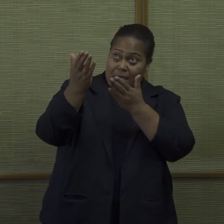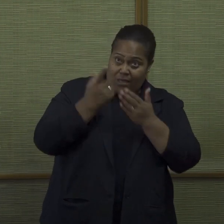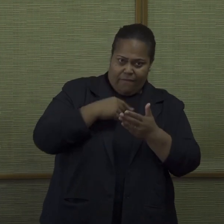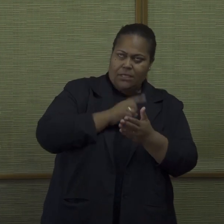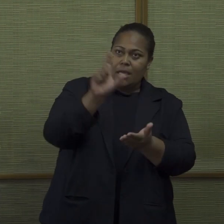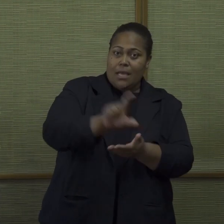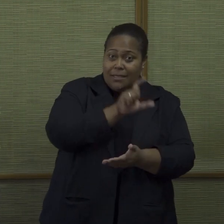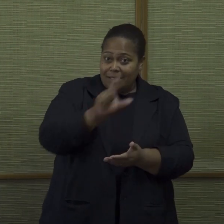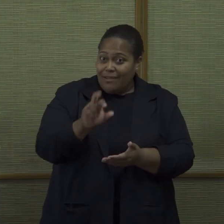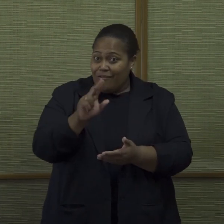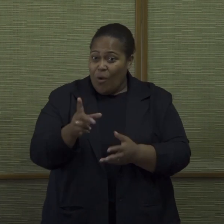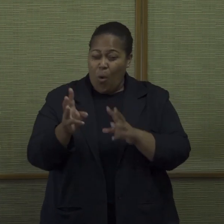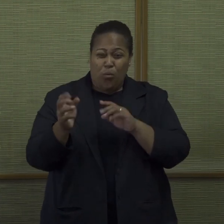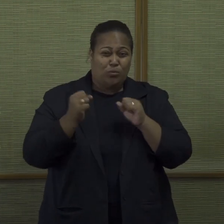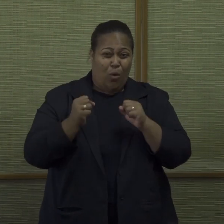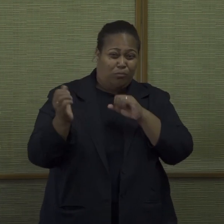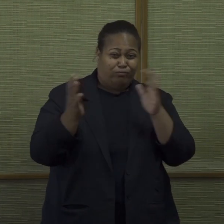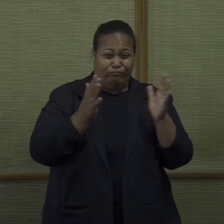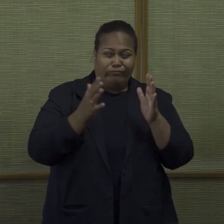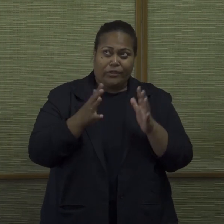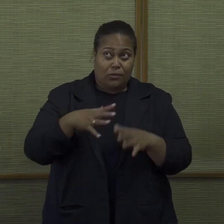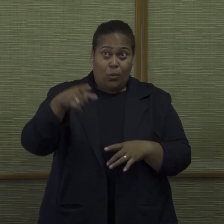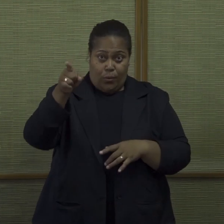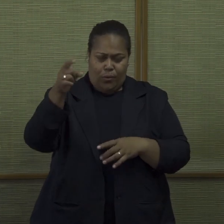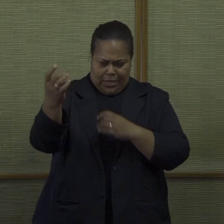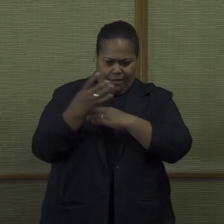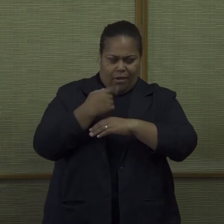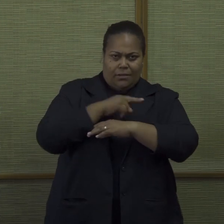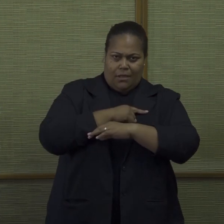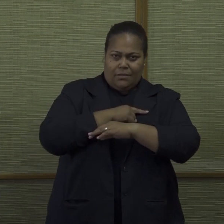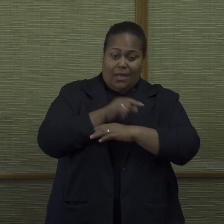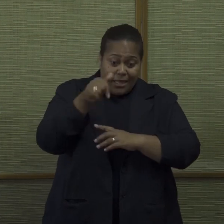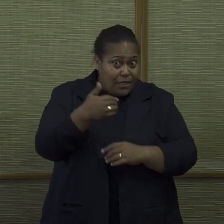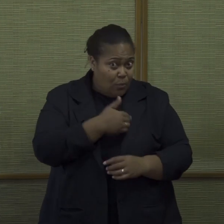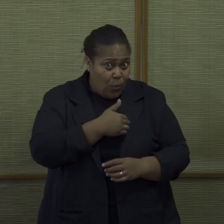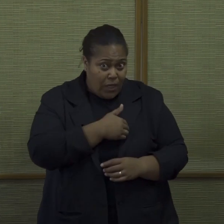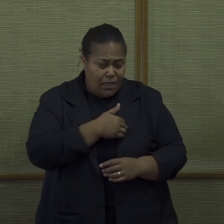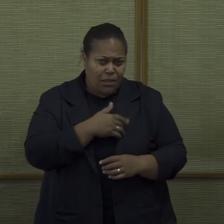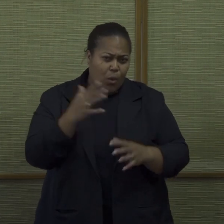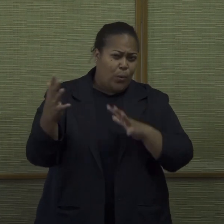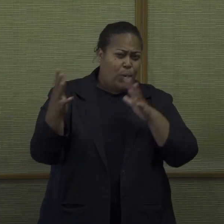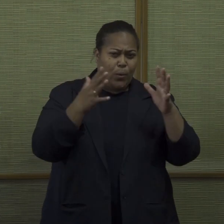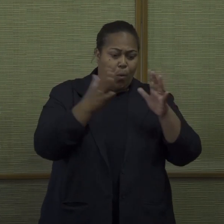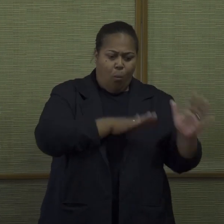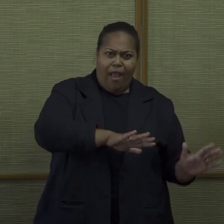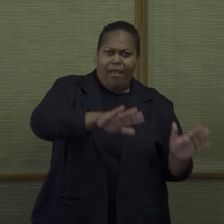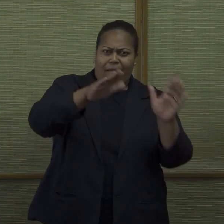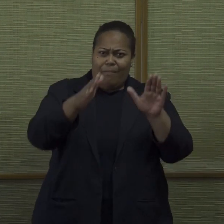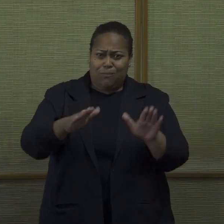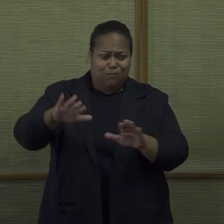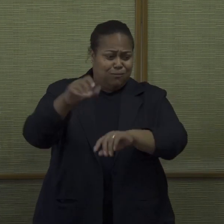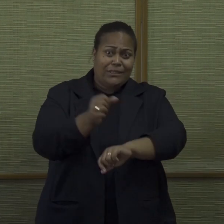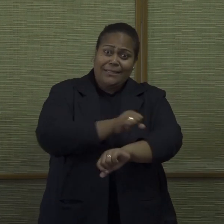winds and then mobilize. So even with the wind exiting this morning, the waves that they're reporting is still